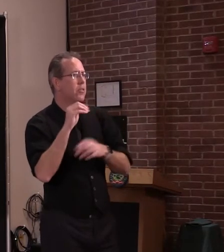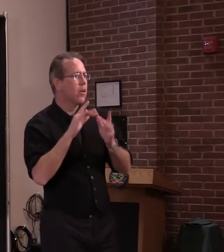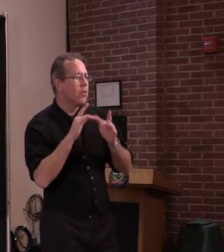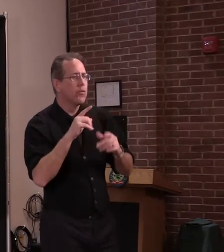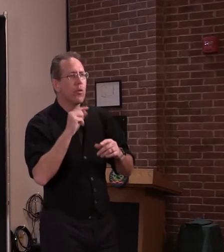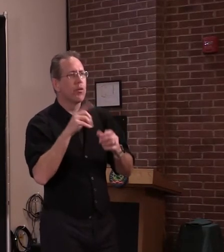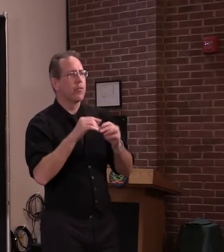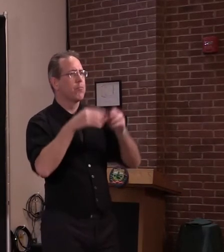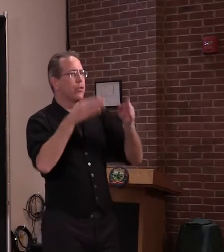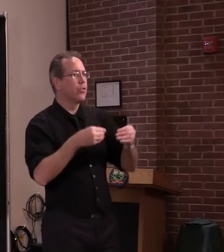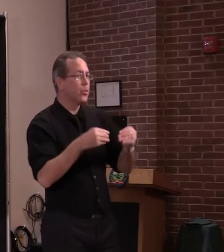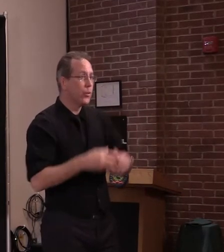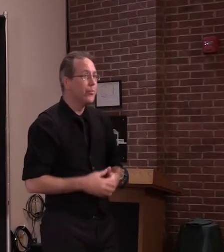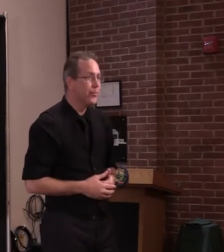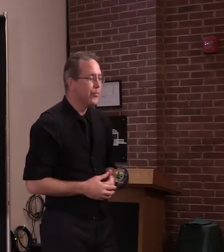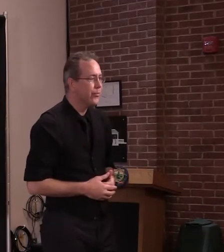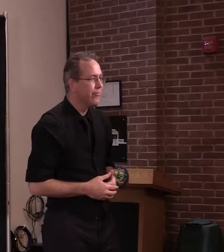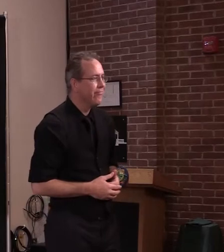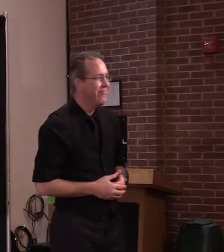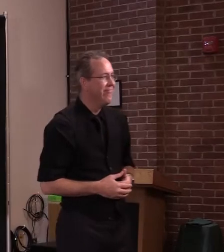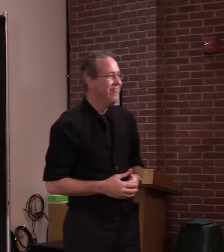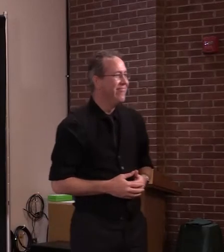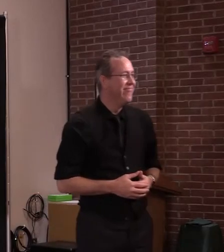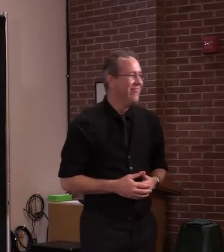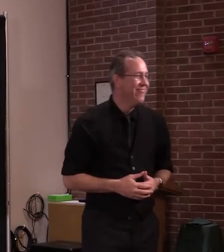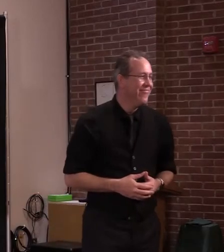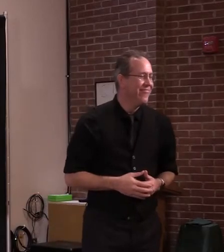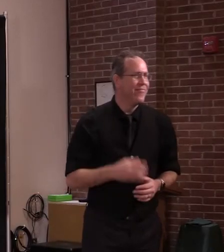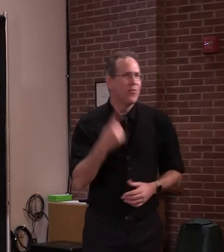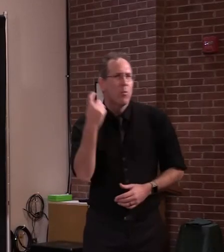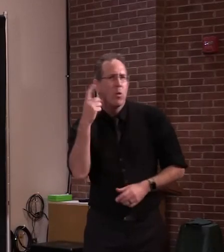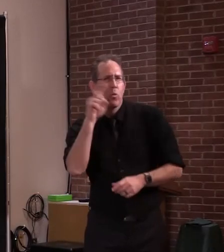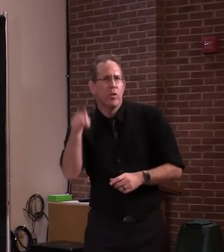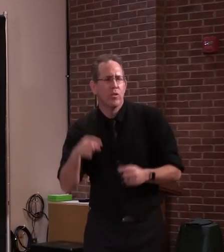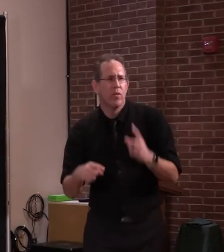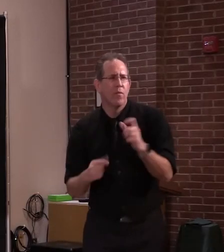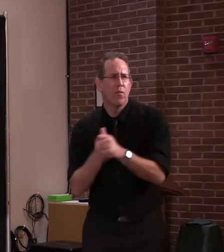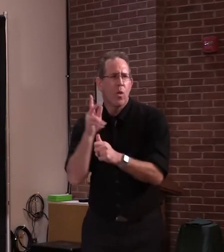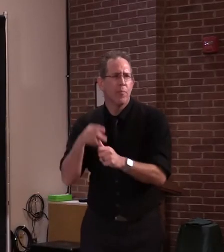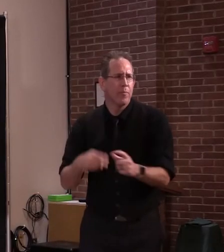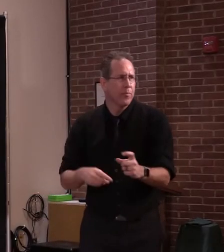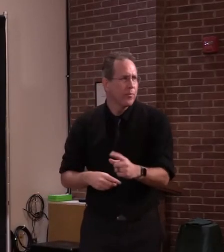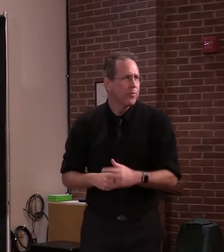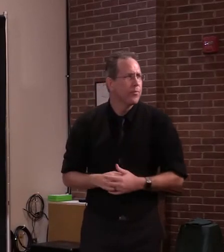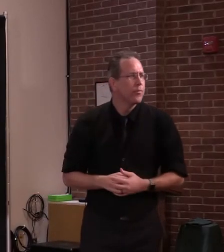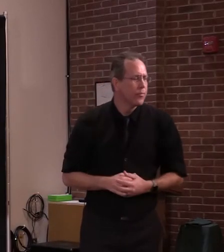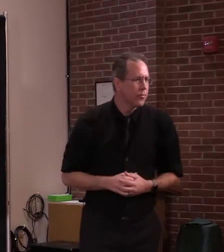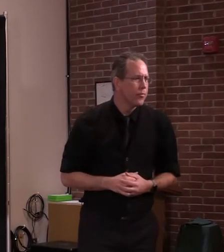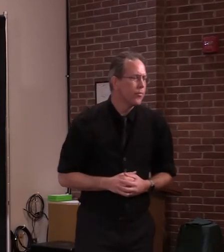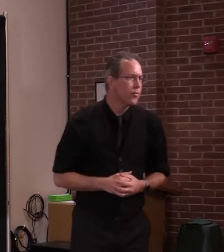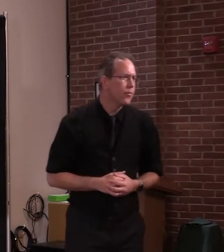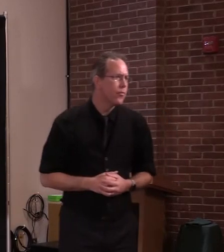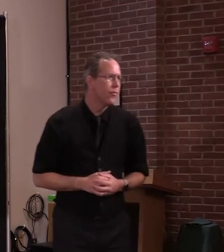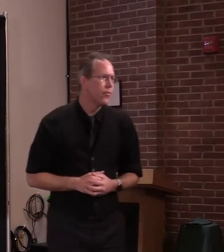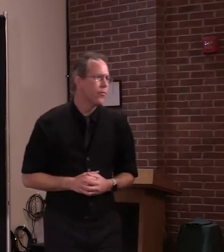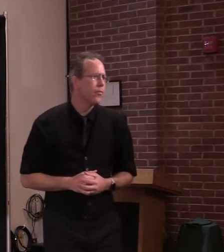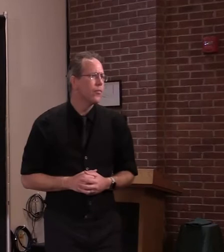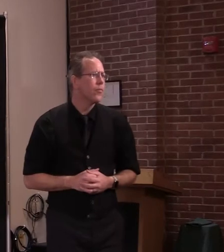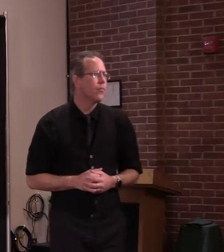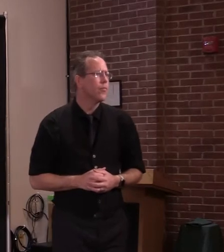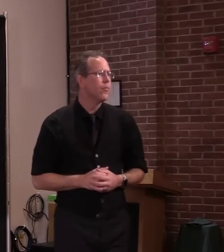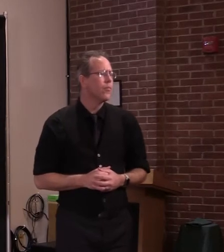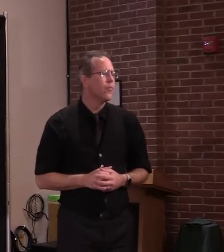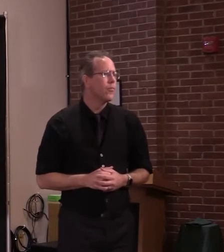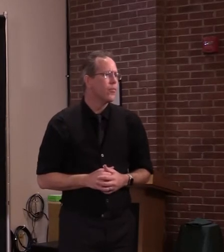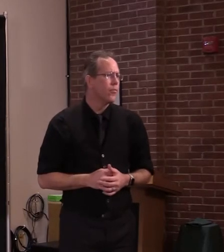Thank you for that. And then I want to follow up, if I may, with something Governor Scott mentioned 2 weeks ago. And you were asked a question about whether